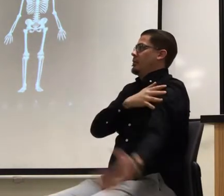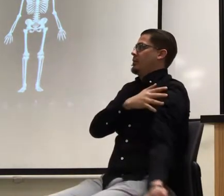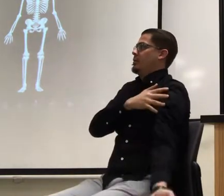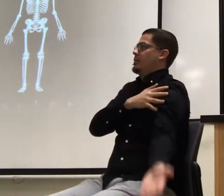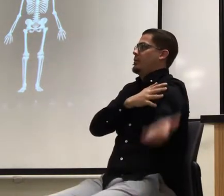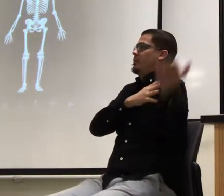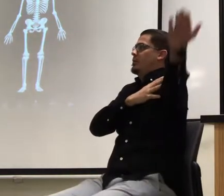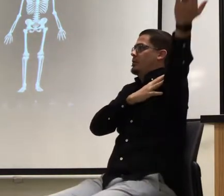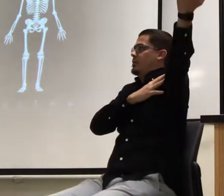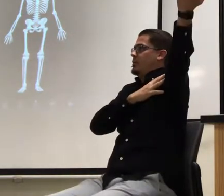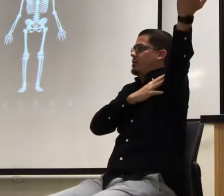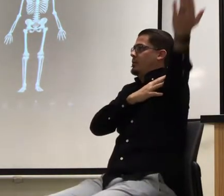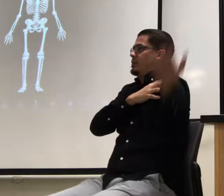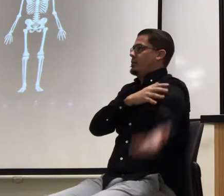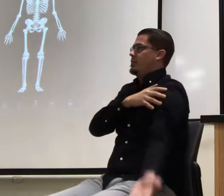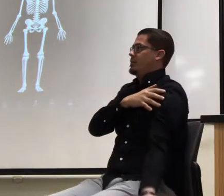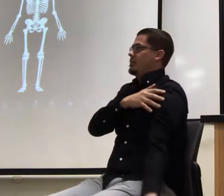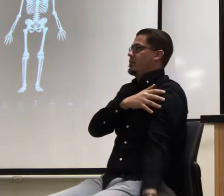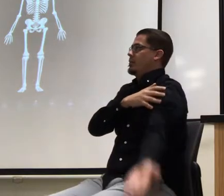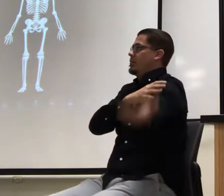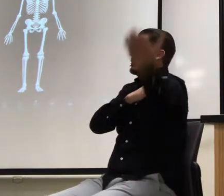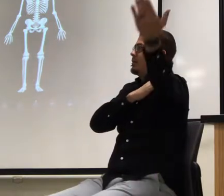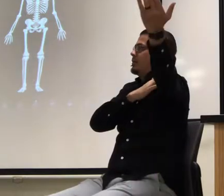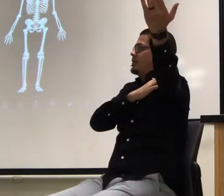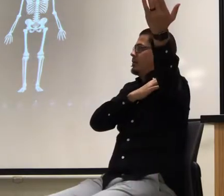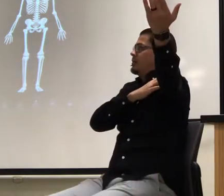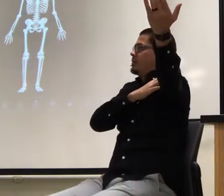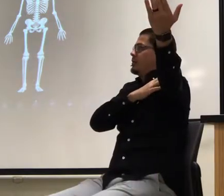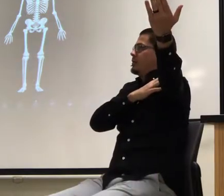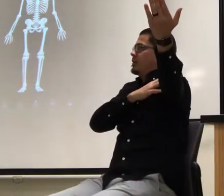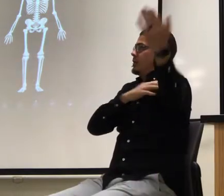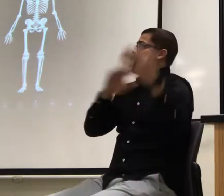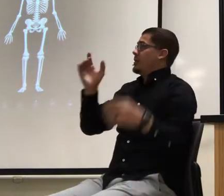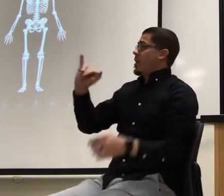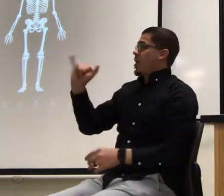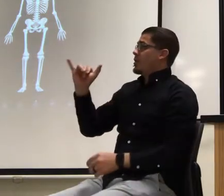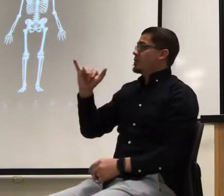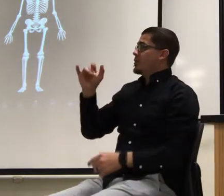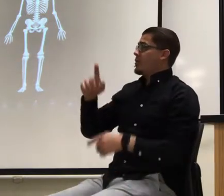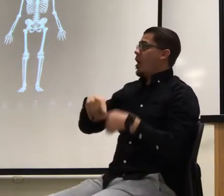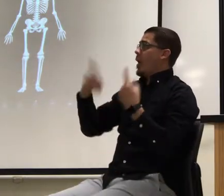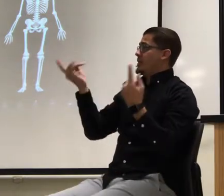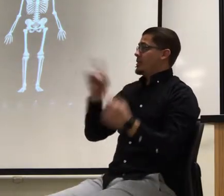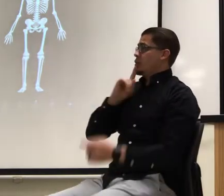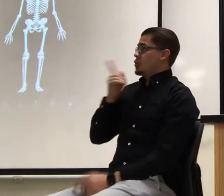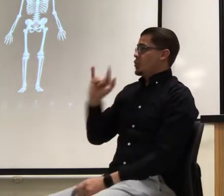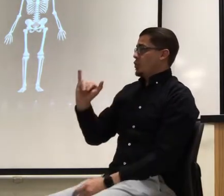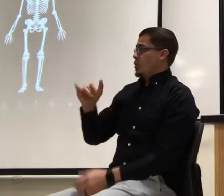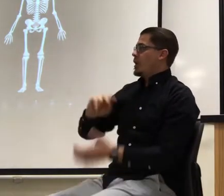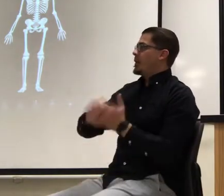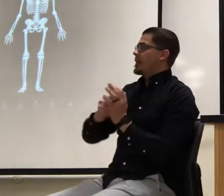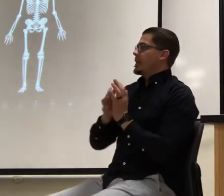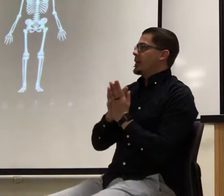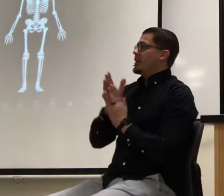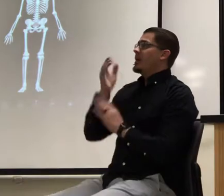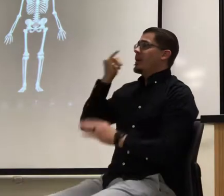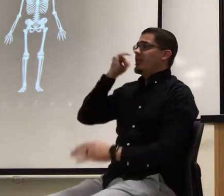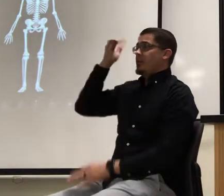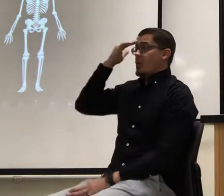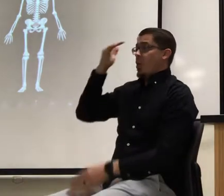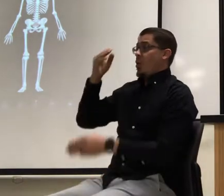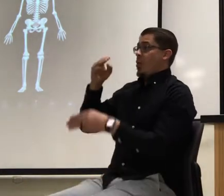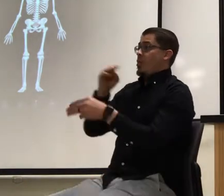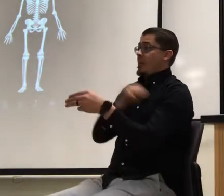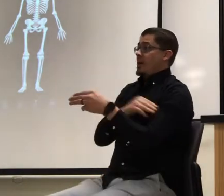attaches. Okay, I figured it out. I mean, the inverse is true. The inverse is true. What I mean is, if you know the